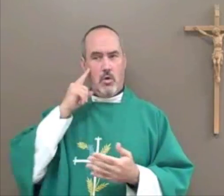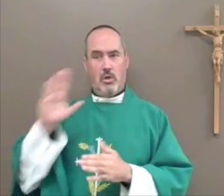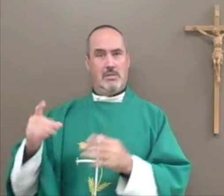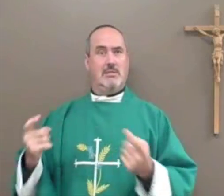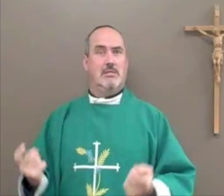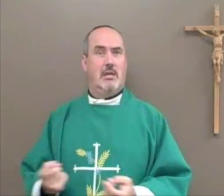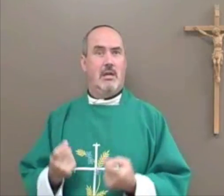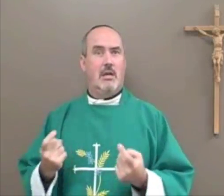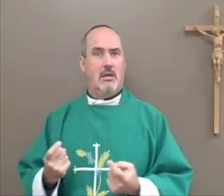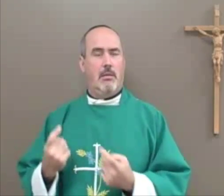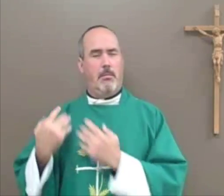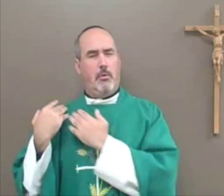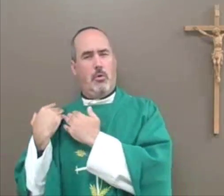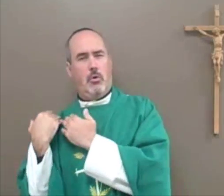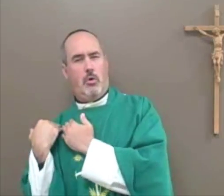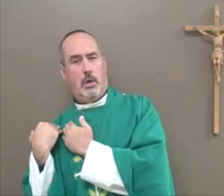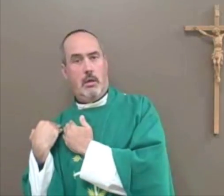sadness for the sins that they've committed.